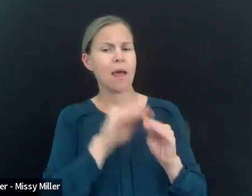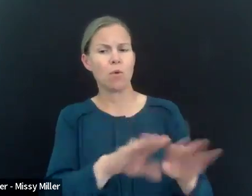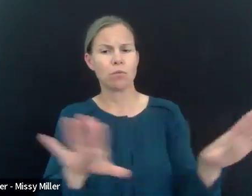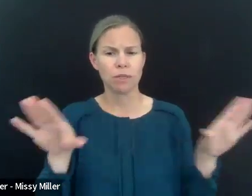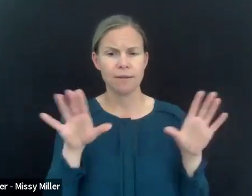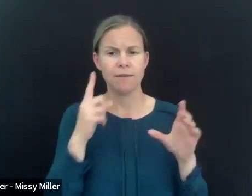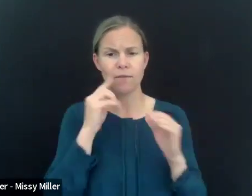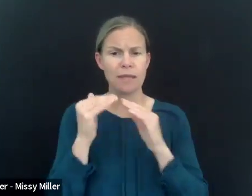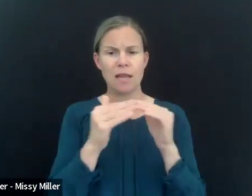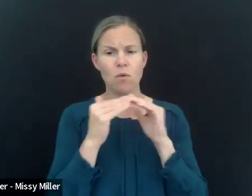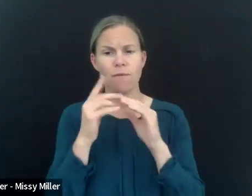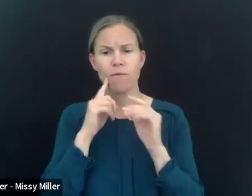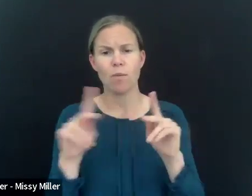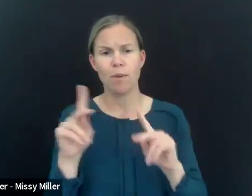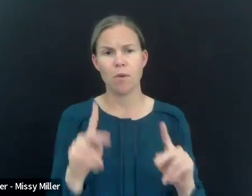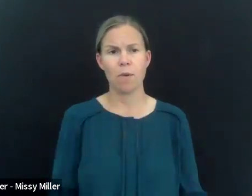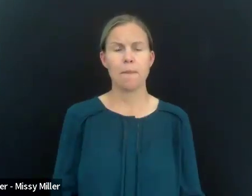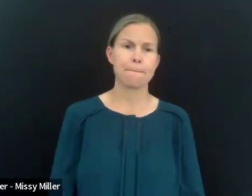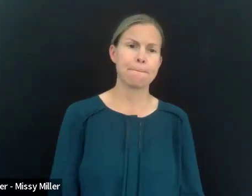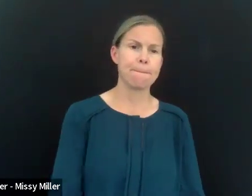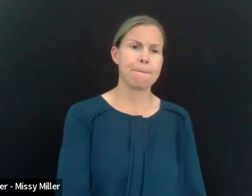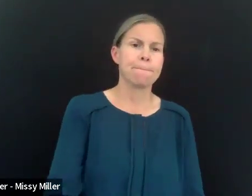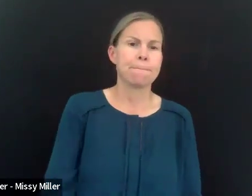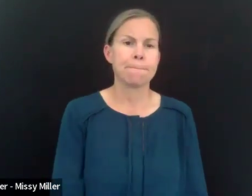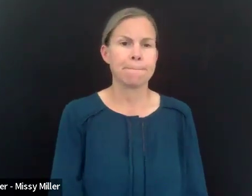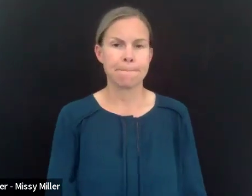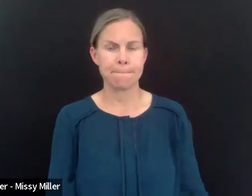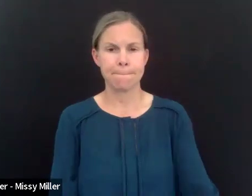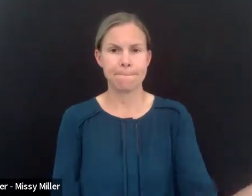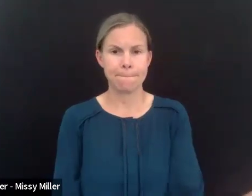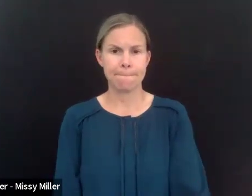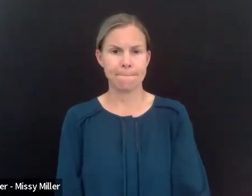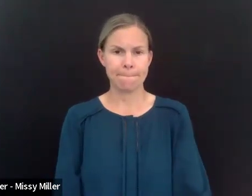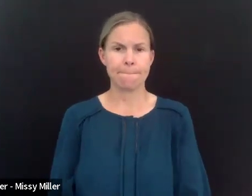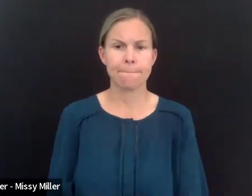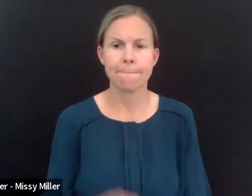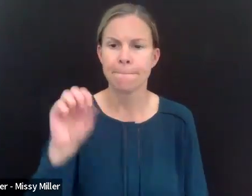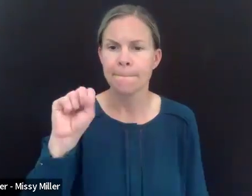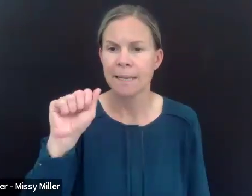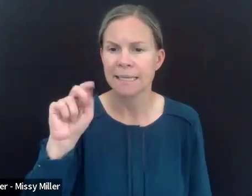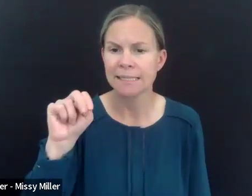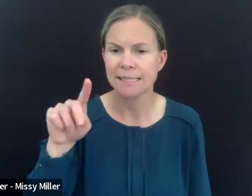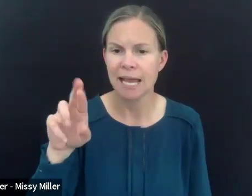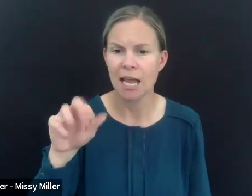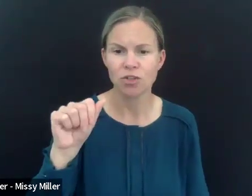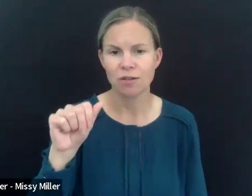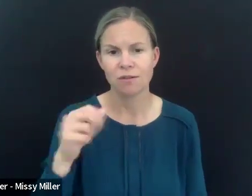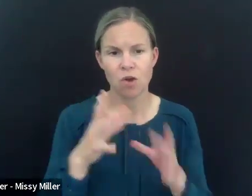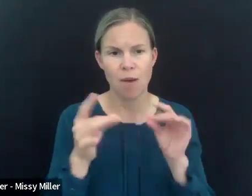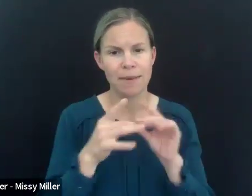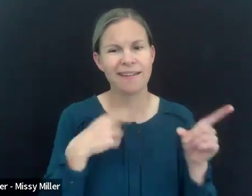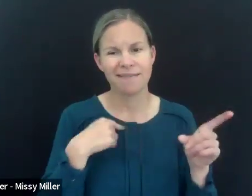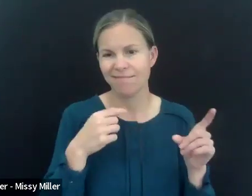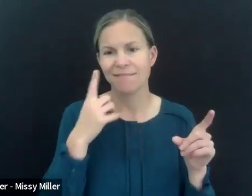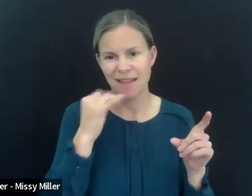them equitably. Mm-hmm. And we have Sandra in the chat saying they have major challenges in California as